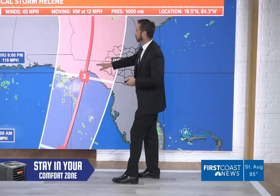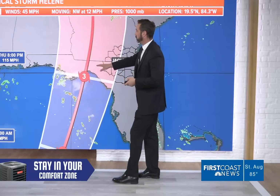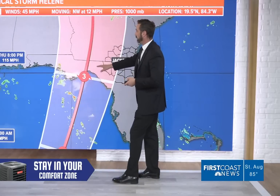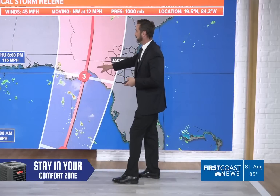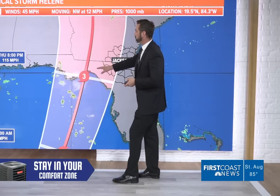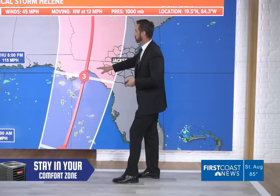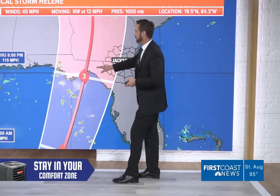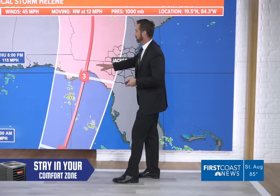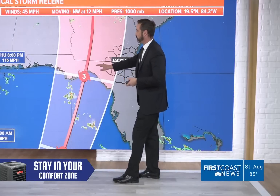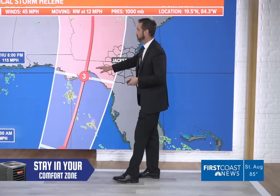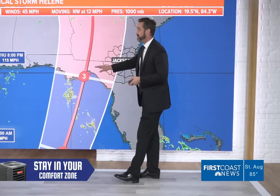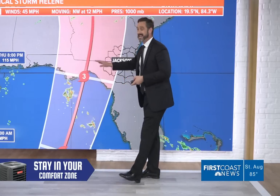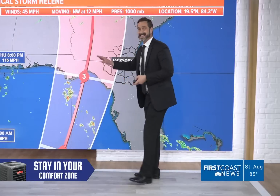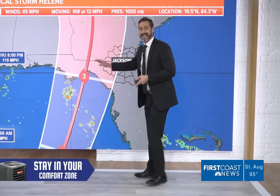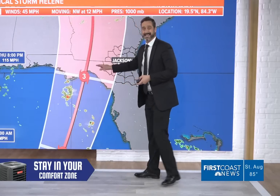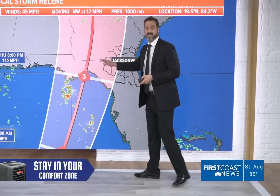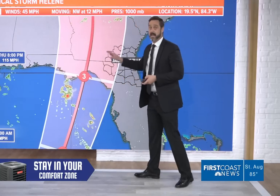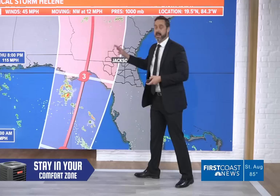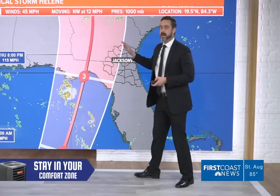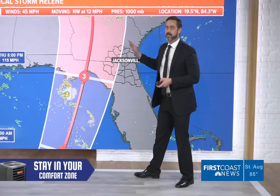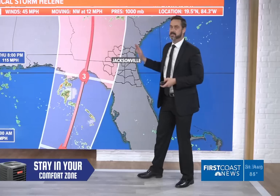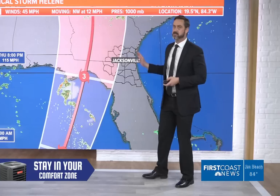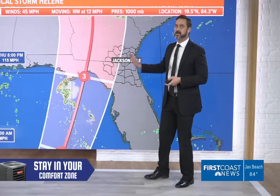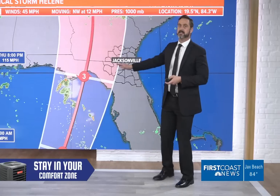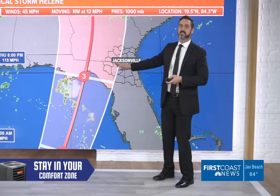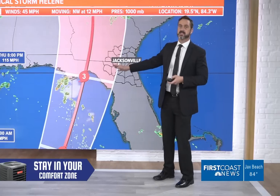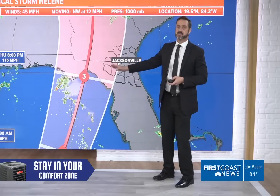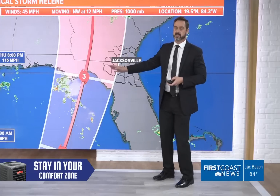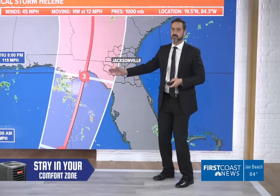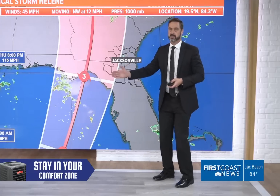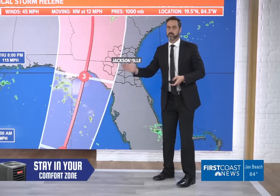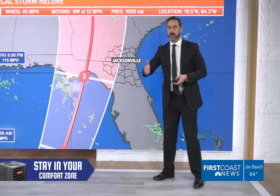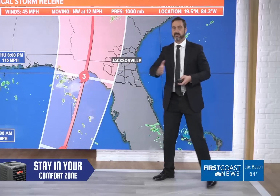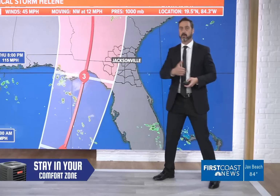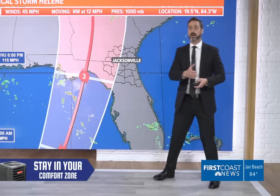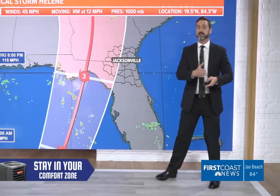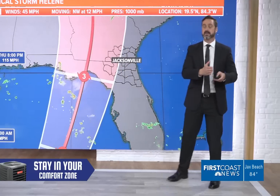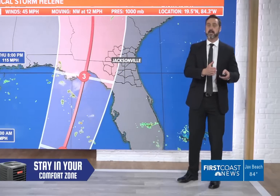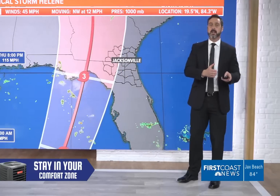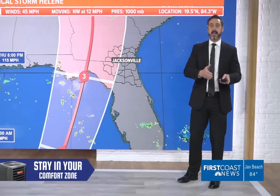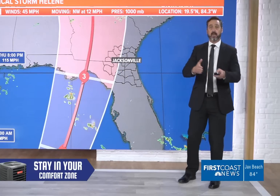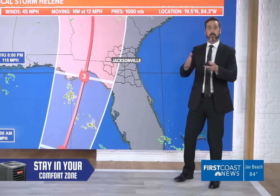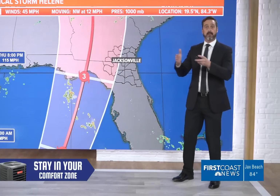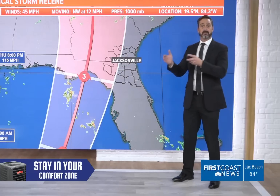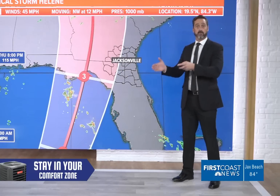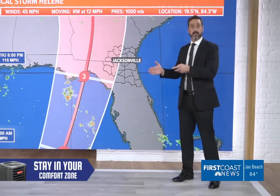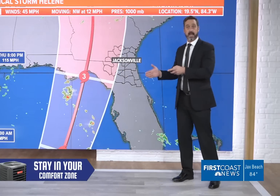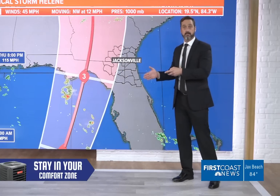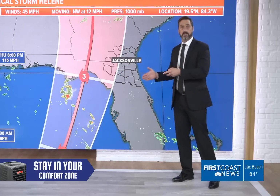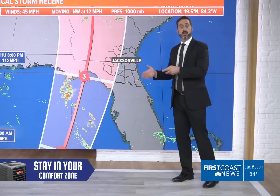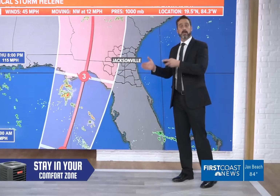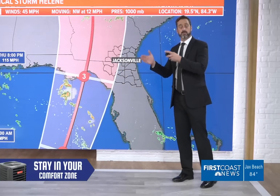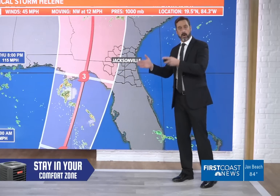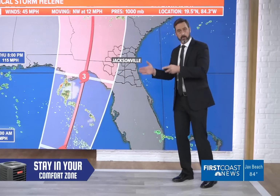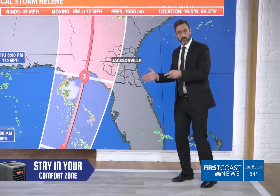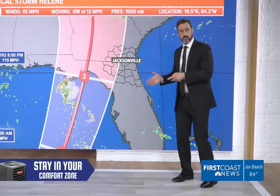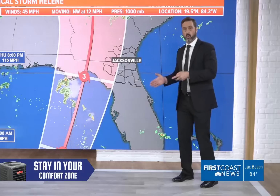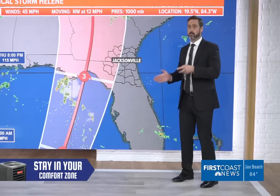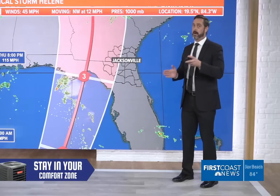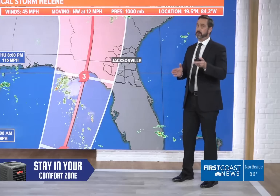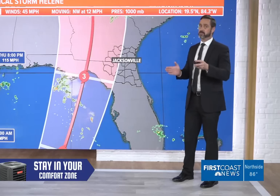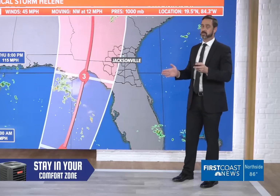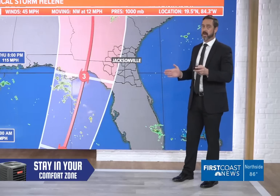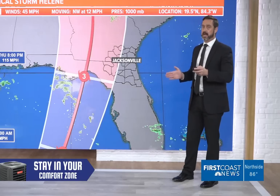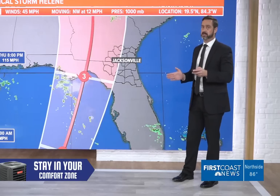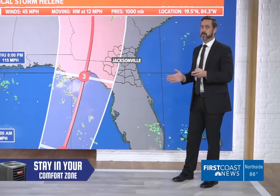landfall would look like. This would be Thursday nights, and this has been consistent. So this is run after run, even now that we have a fully named tropical